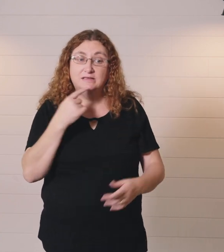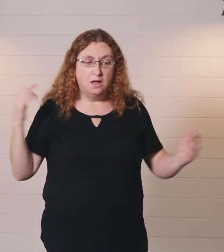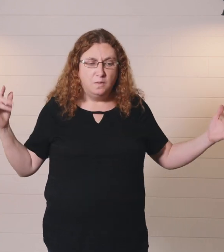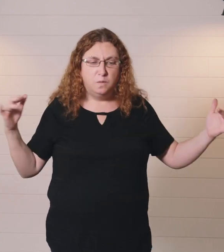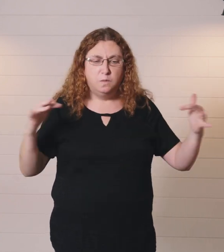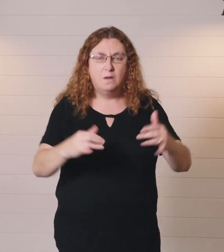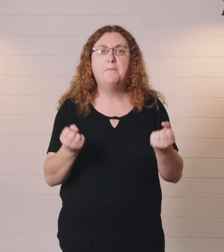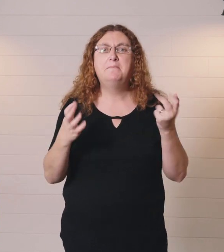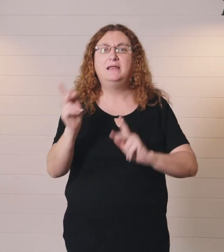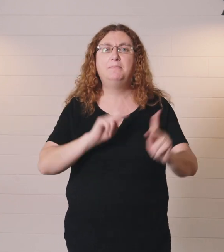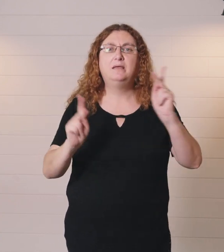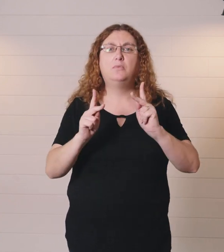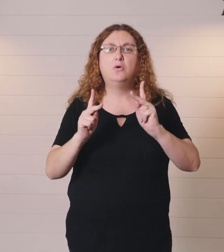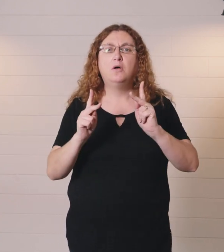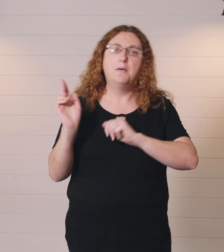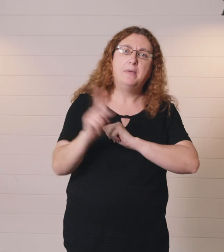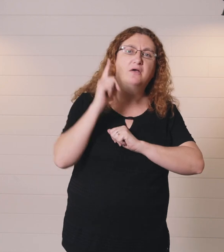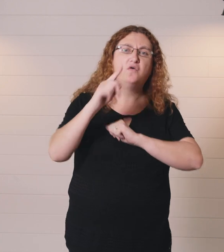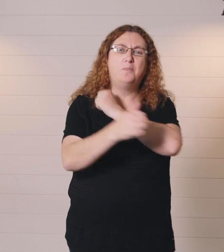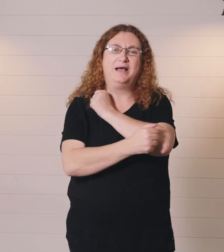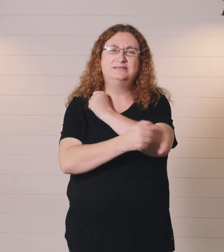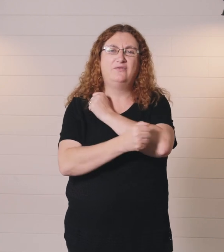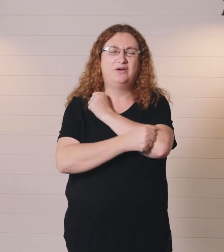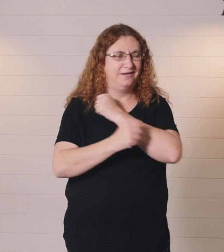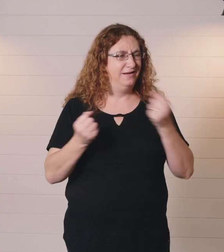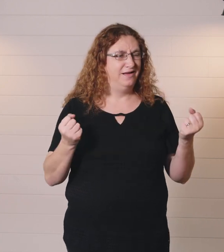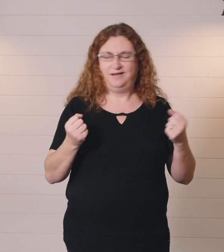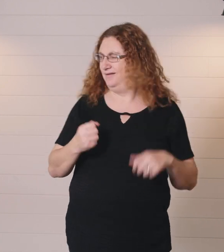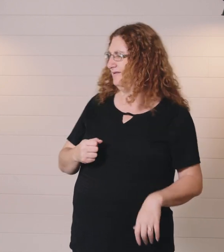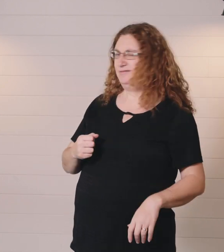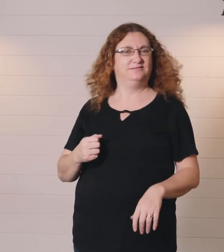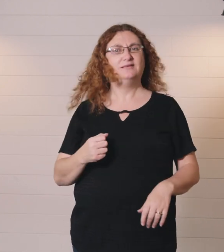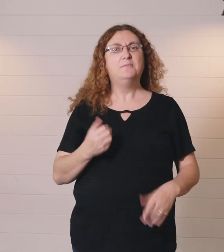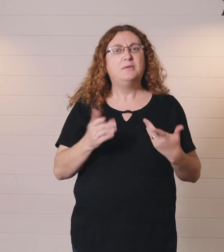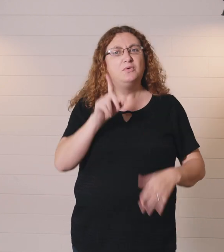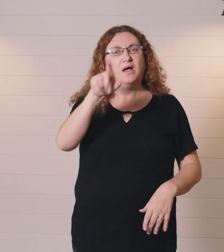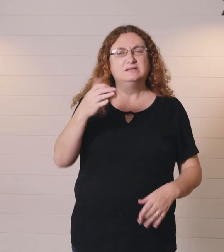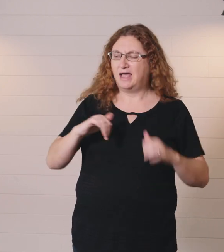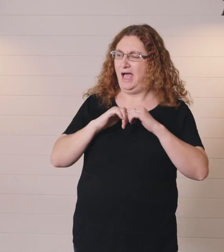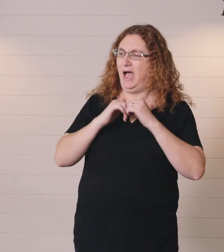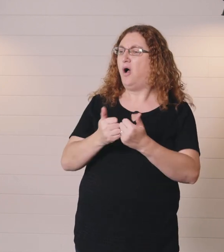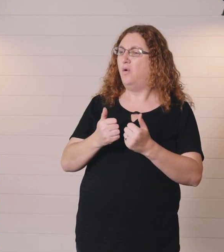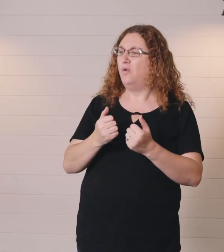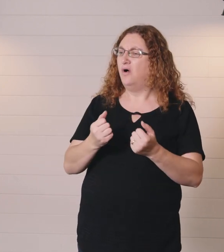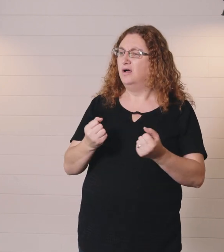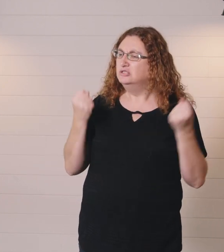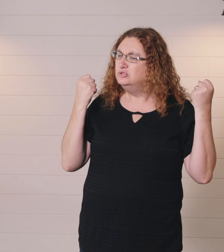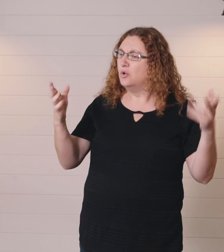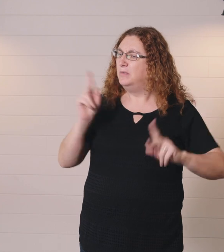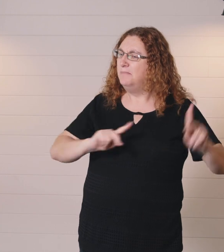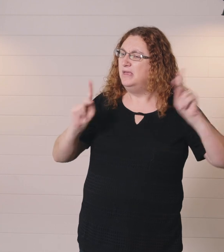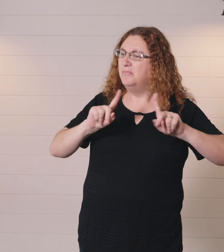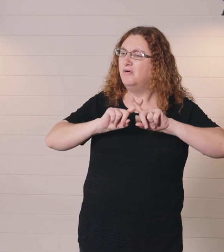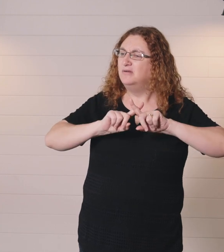for the festival week of Passover. And you say, how did these Persians who came to Jerusalem know of the